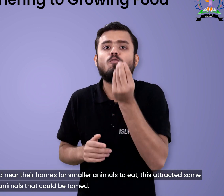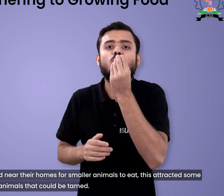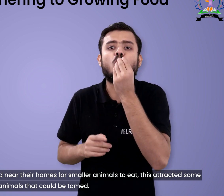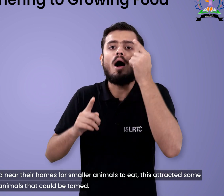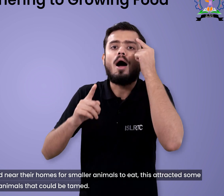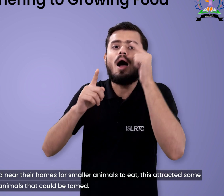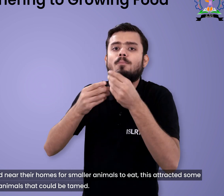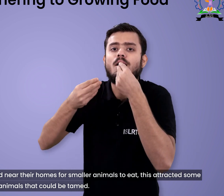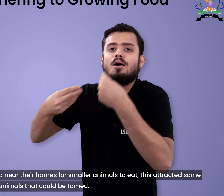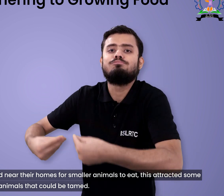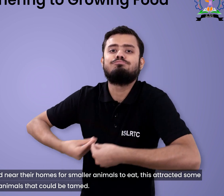tamed.